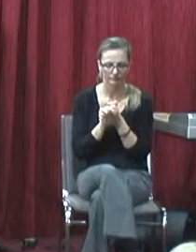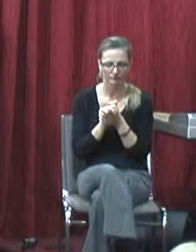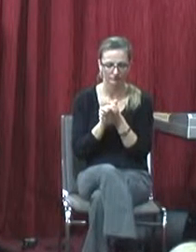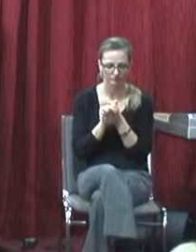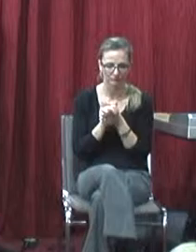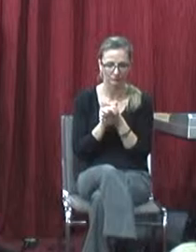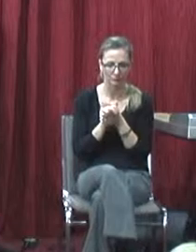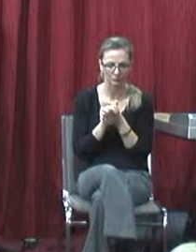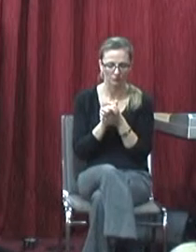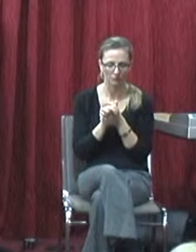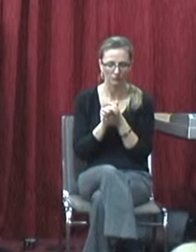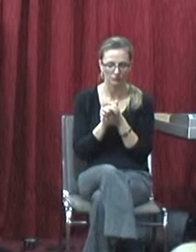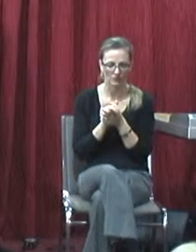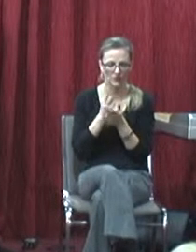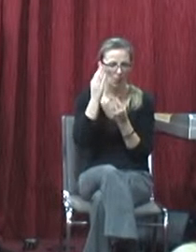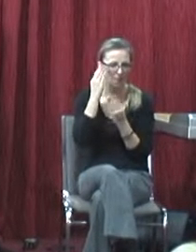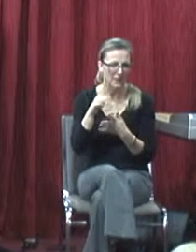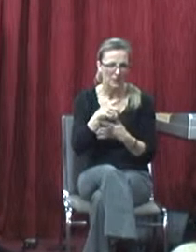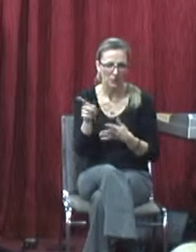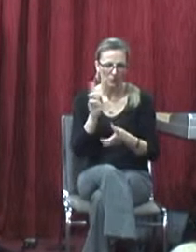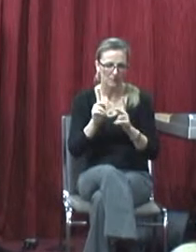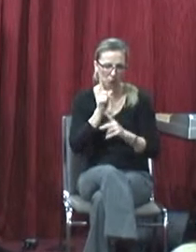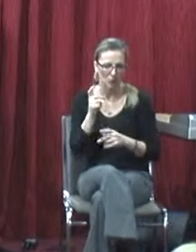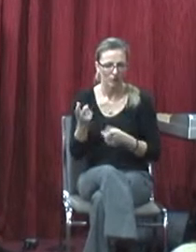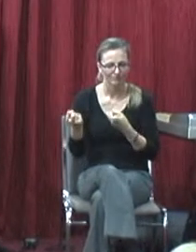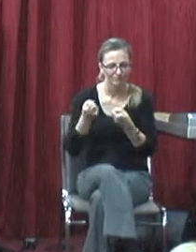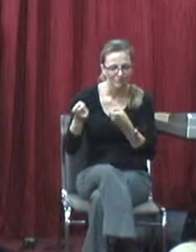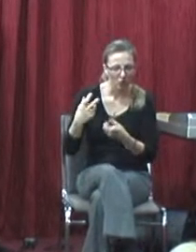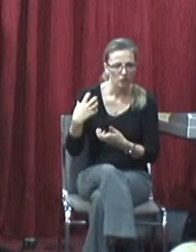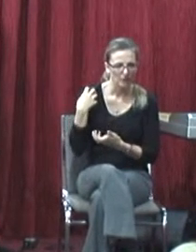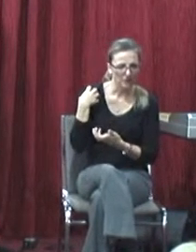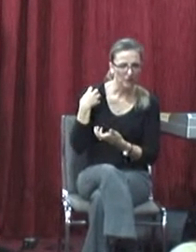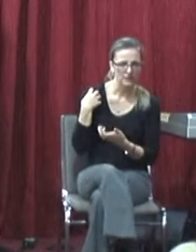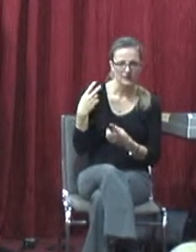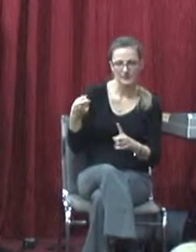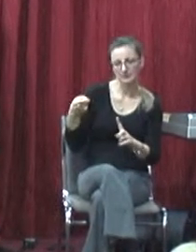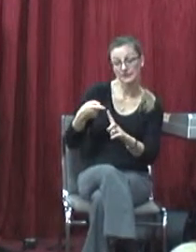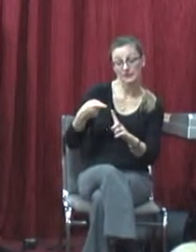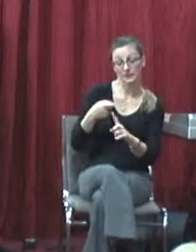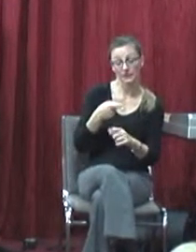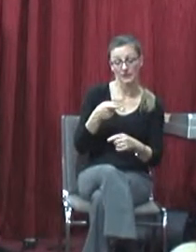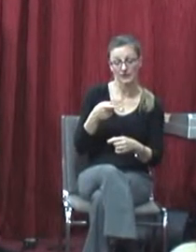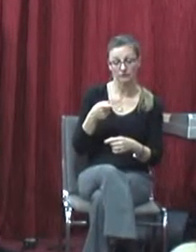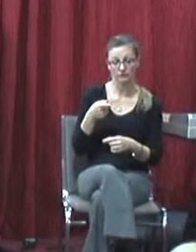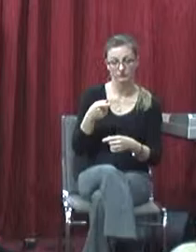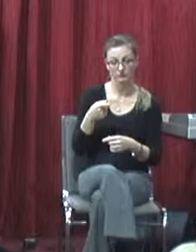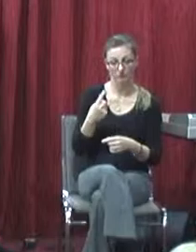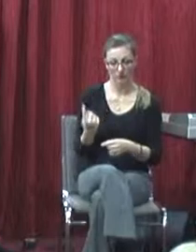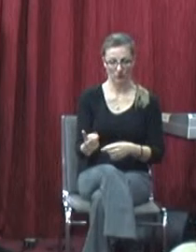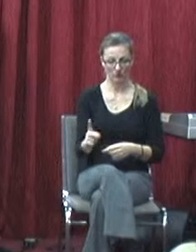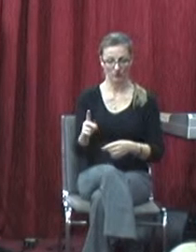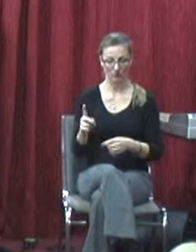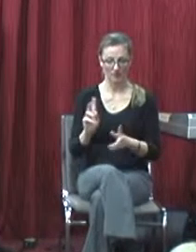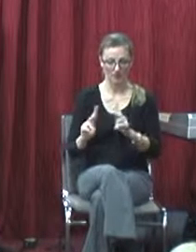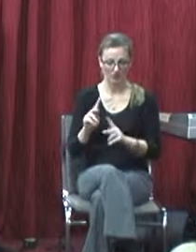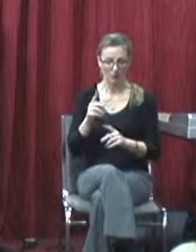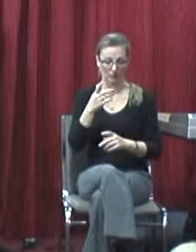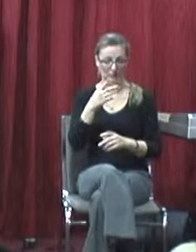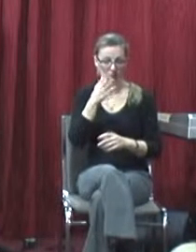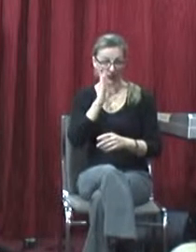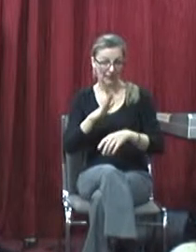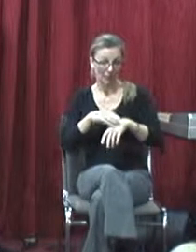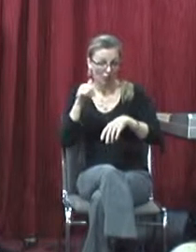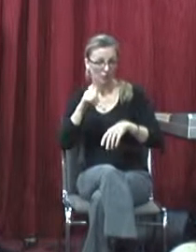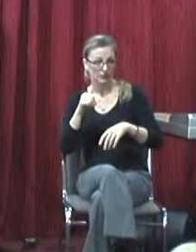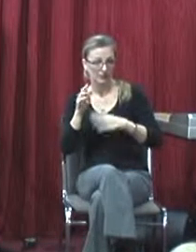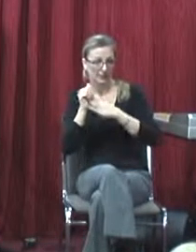charge, specifically to ones whom God calls to lead in something. Now, the other two ways of serving are great, but I don't